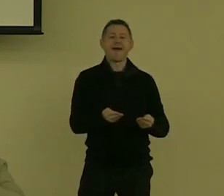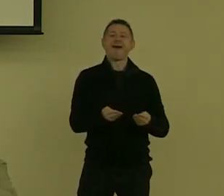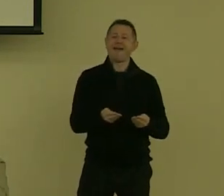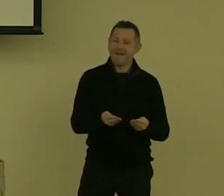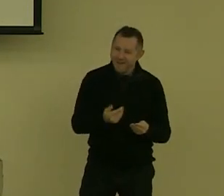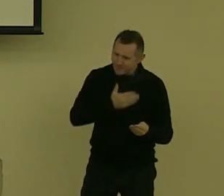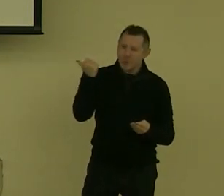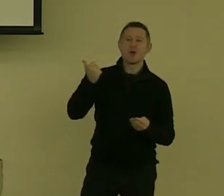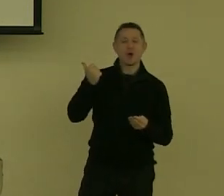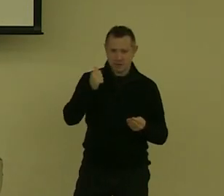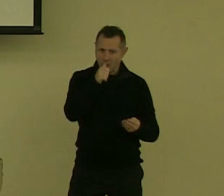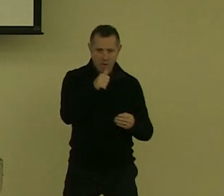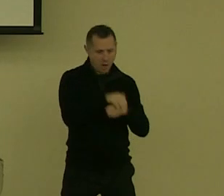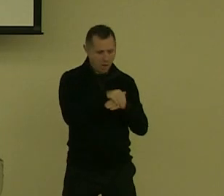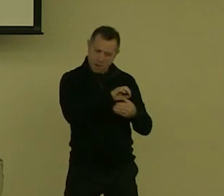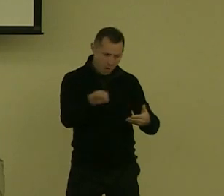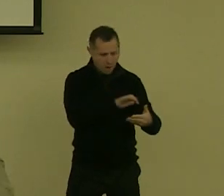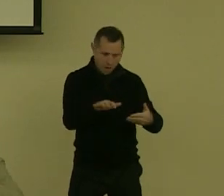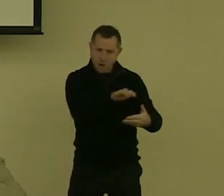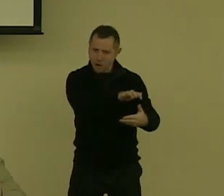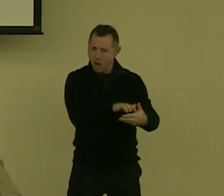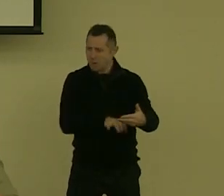amends to Forrest's point. Namely, when